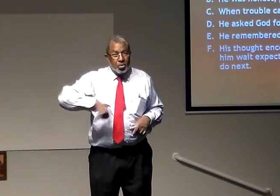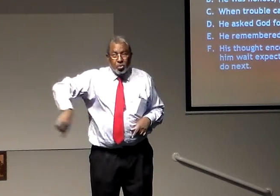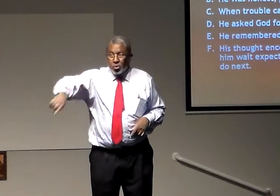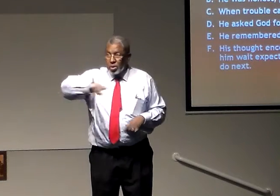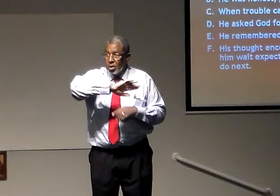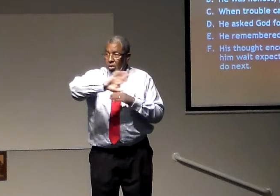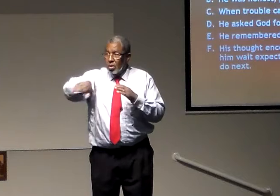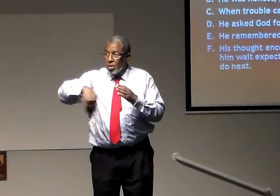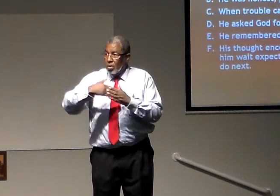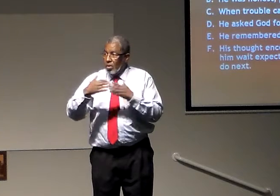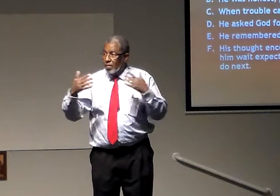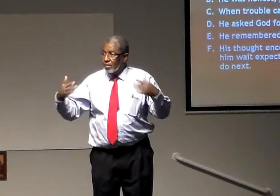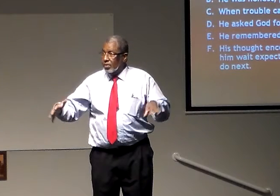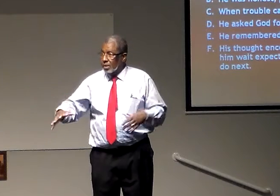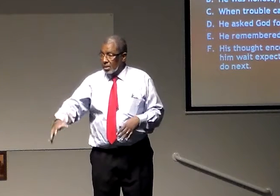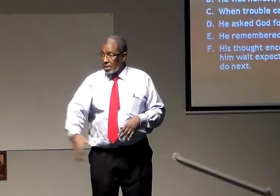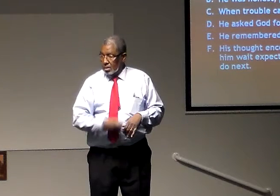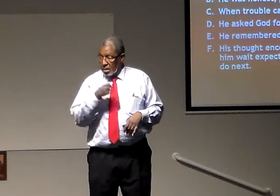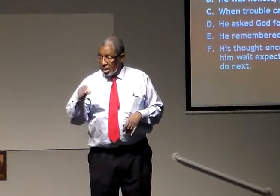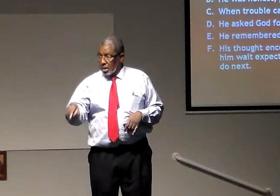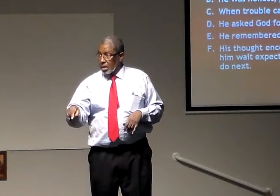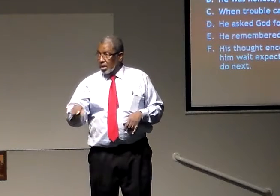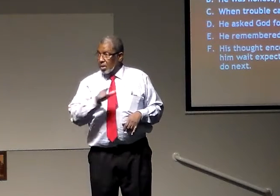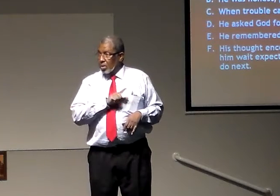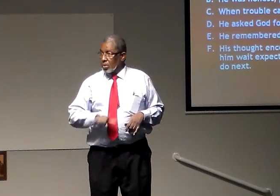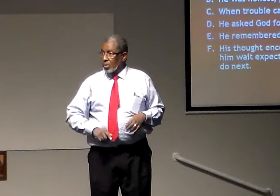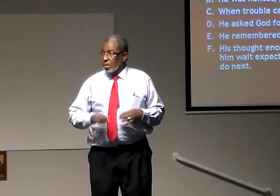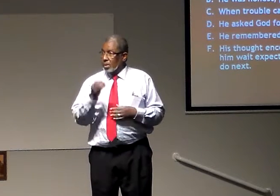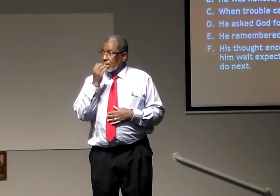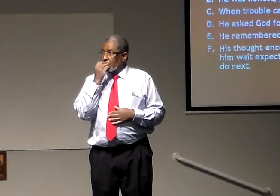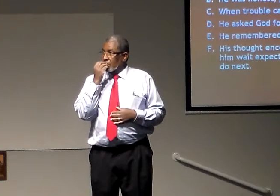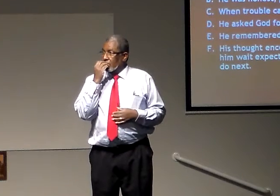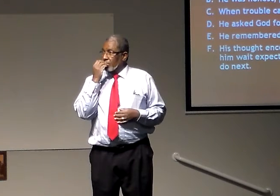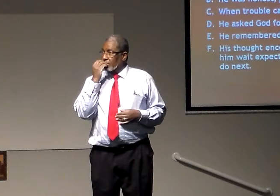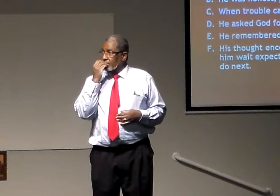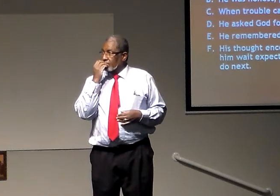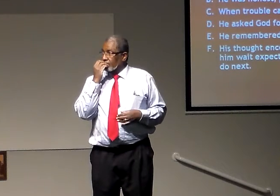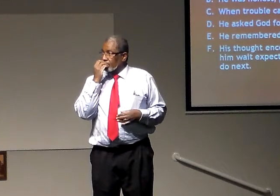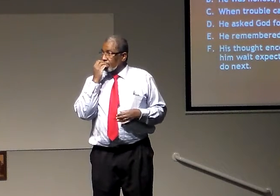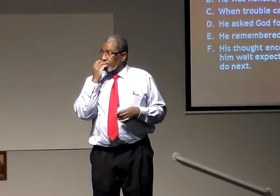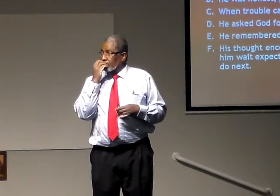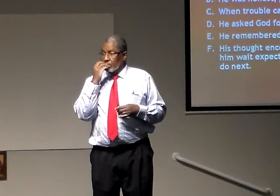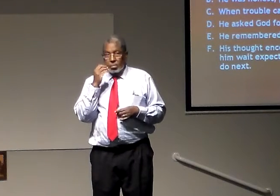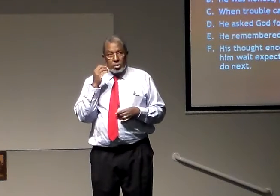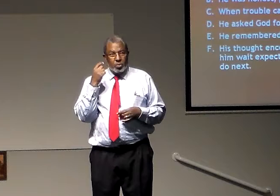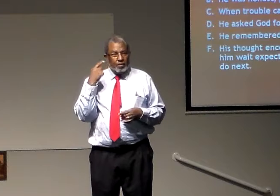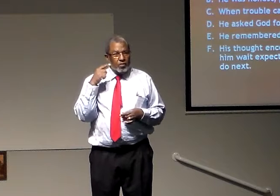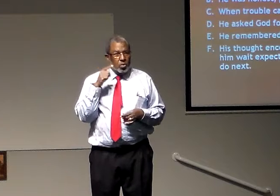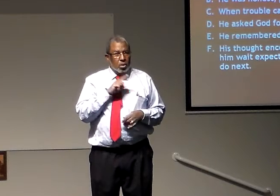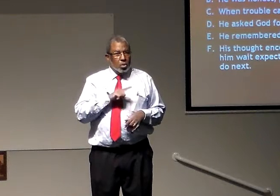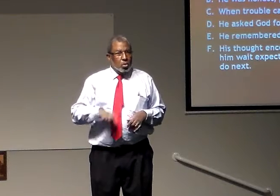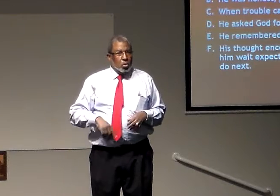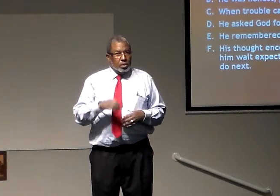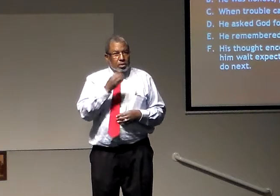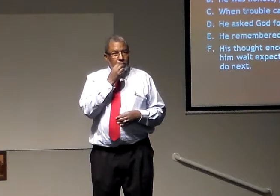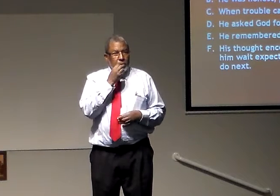Brother, all around, you know, we all finish taking the Lord's Supper. What is it